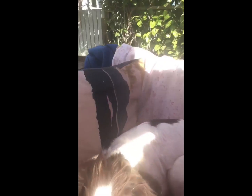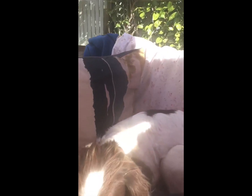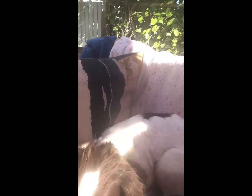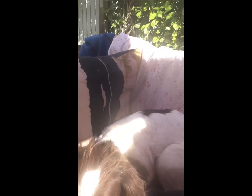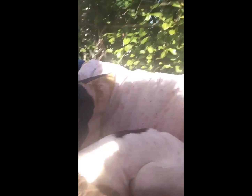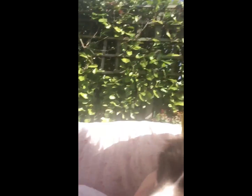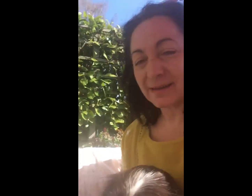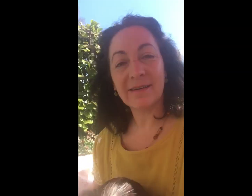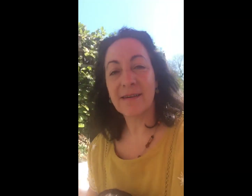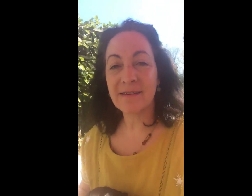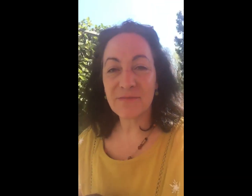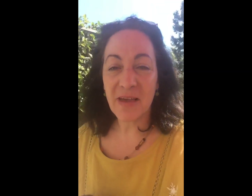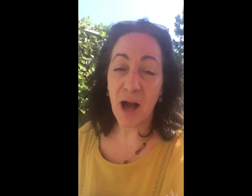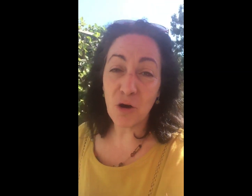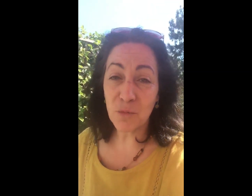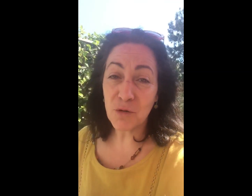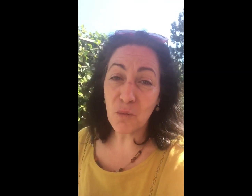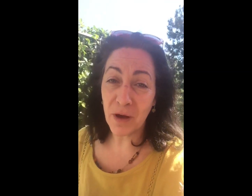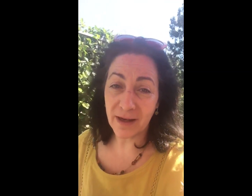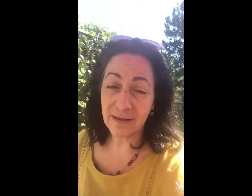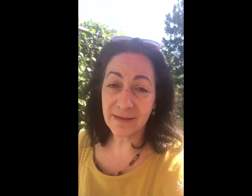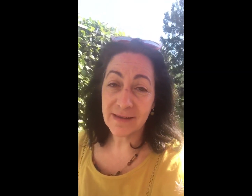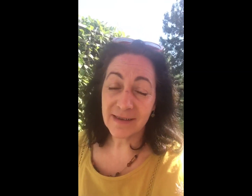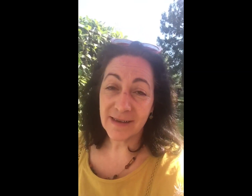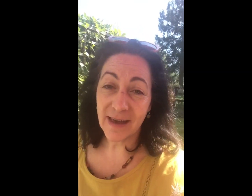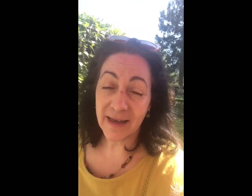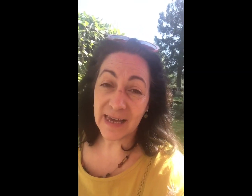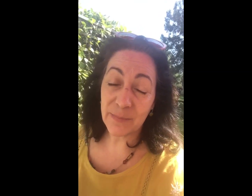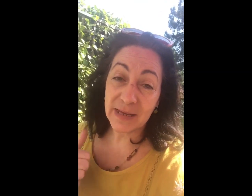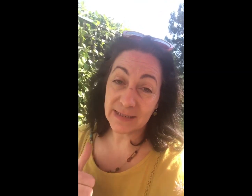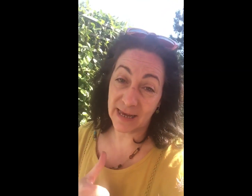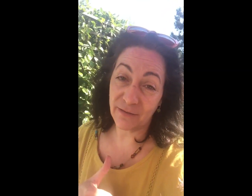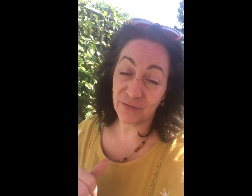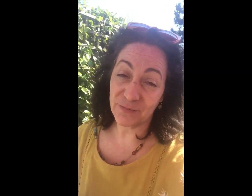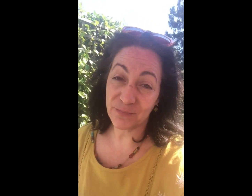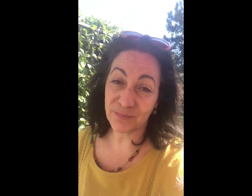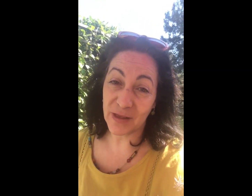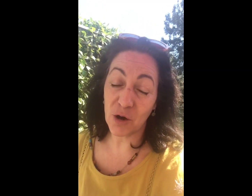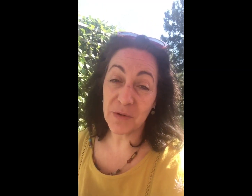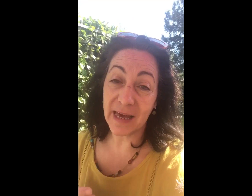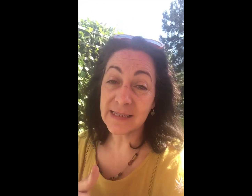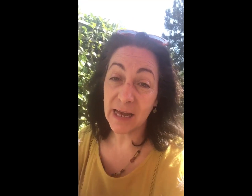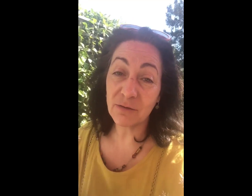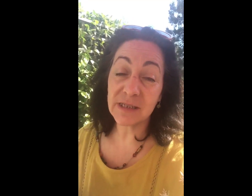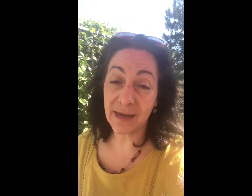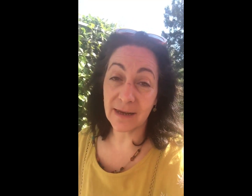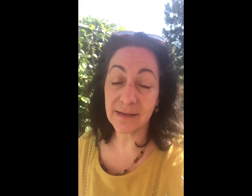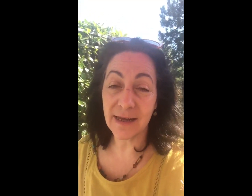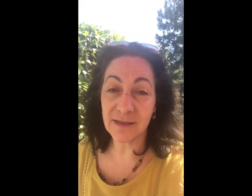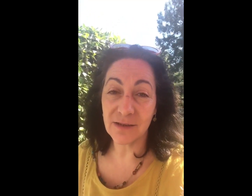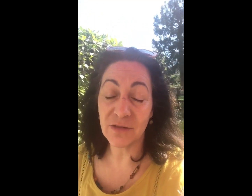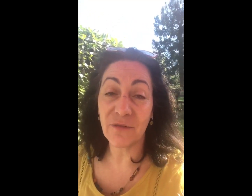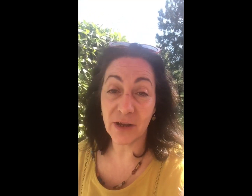is Lottie. I hope you're all well and keeping safe. I hope you're getting outside into the fresh